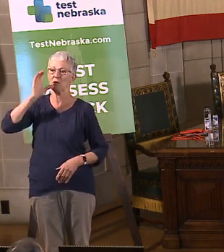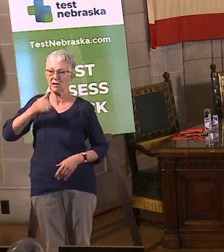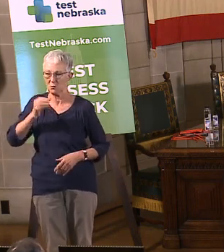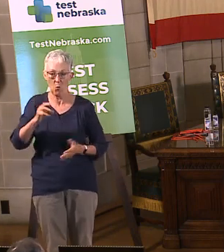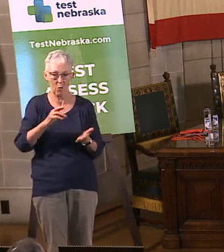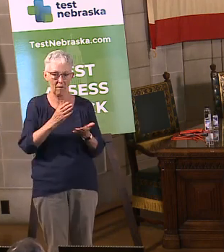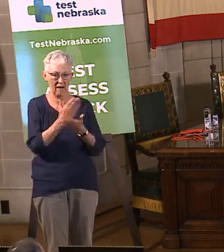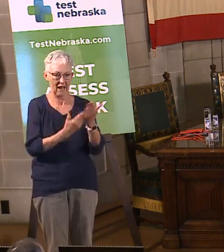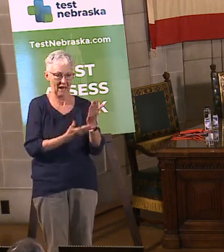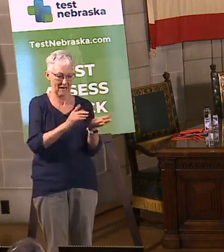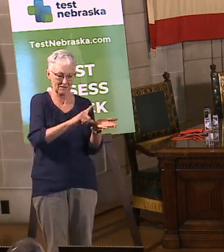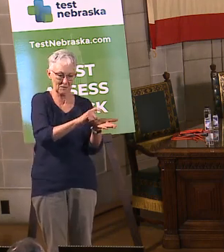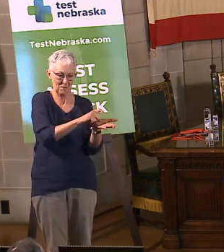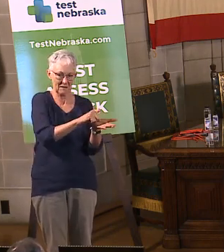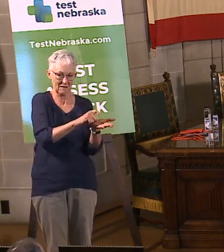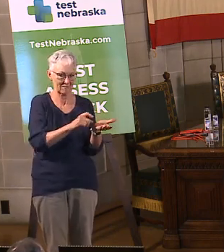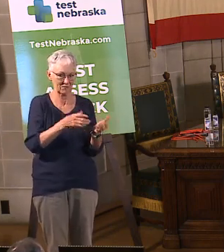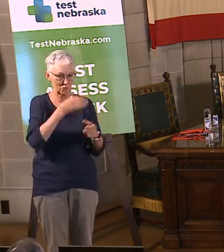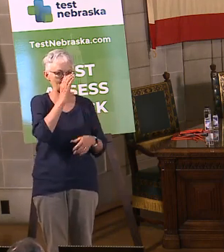Thank you, Governor.